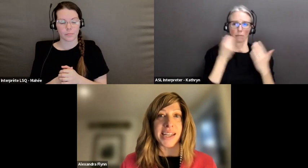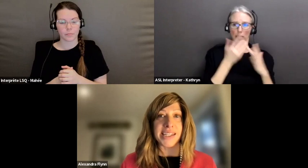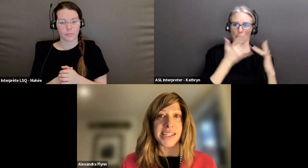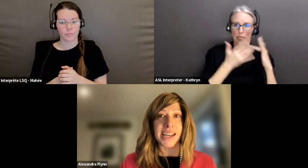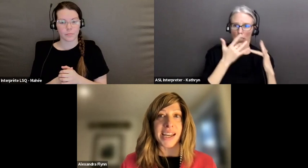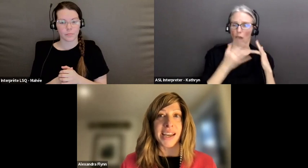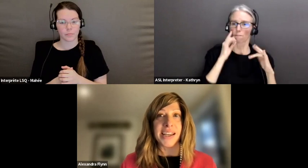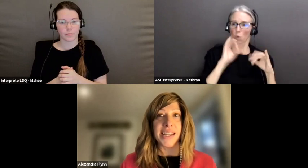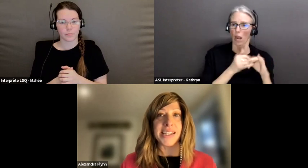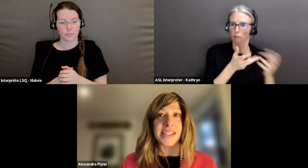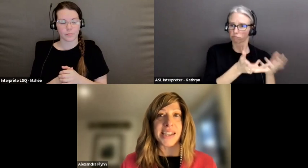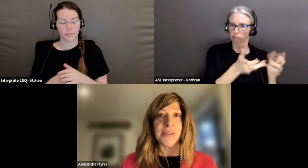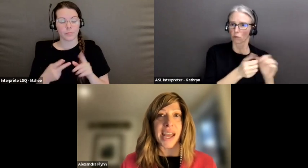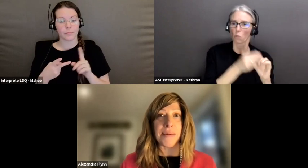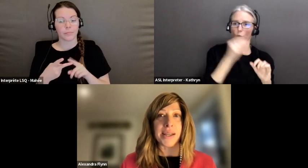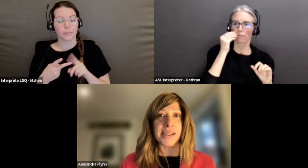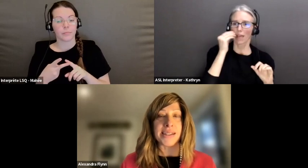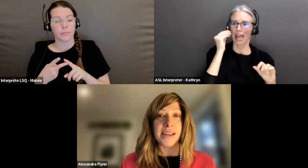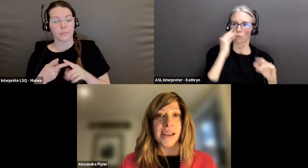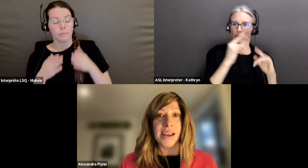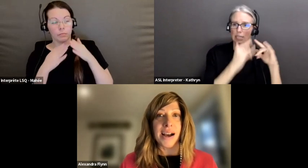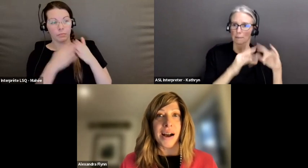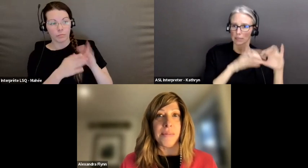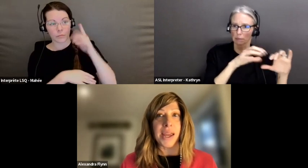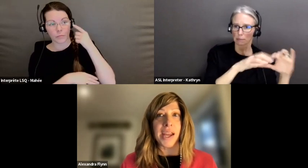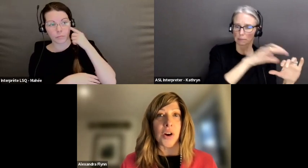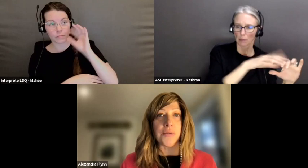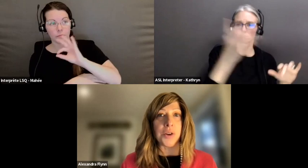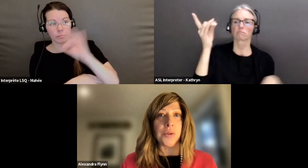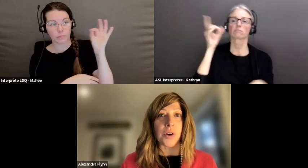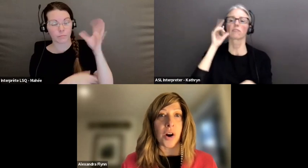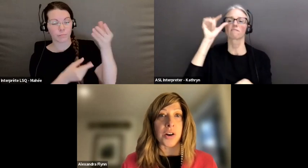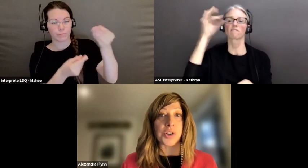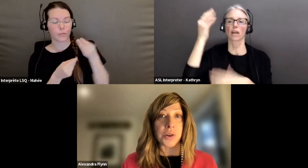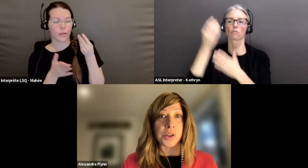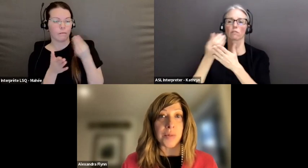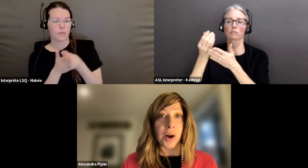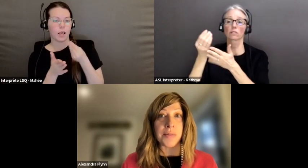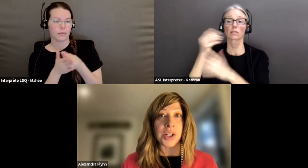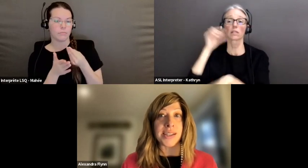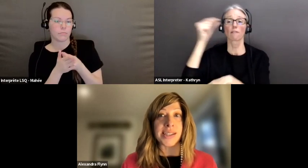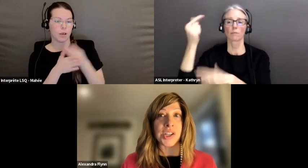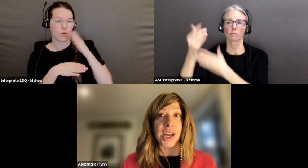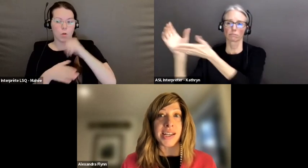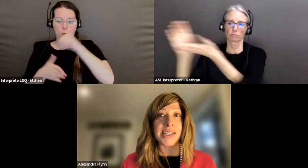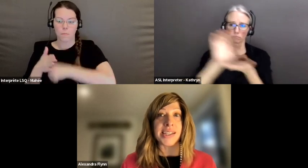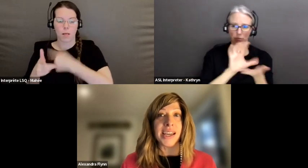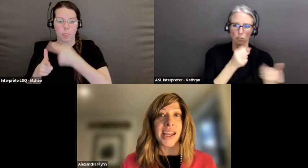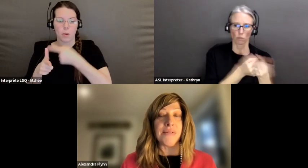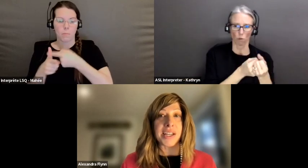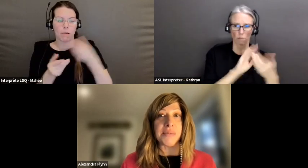and the existence of encampments. In our view, there are short-term options such